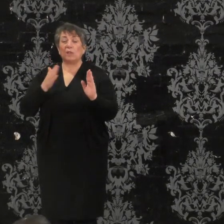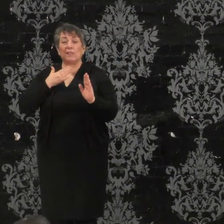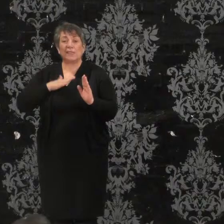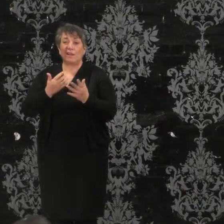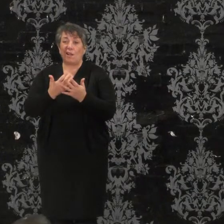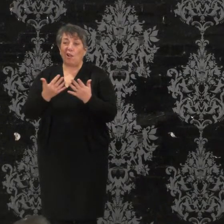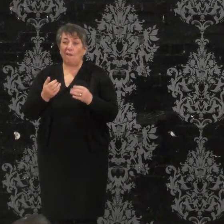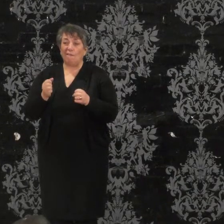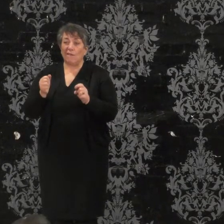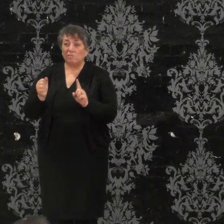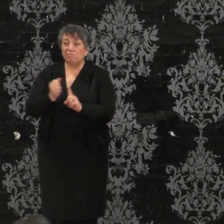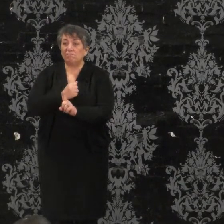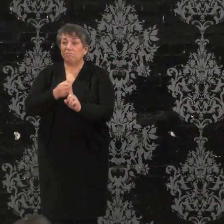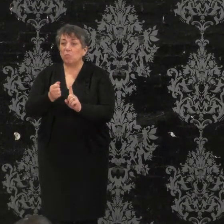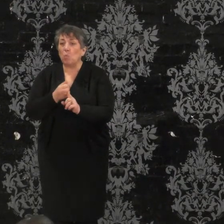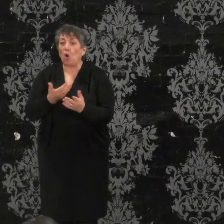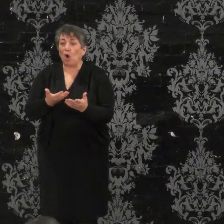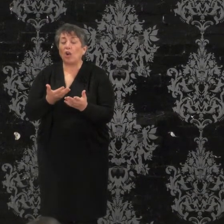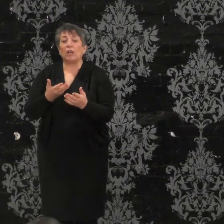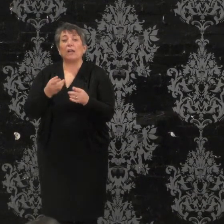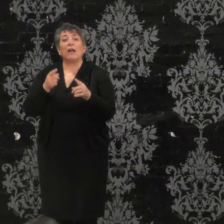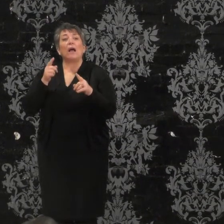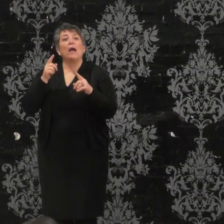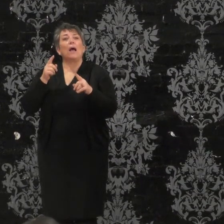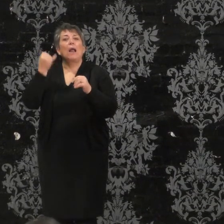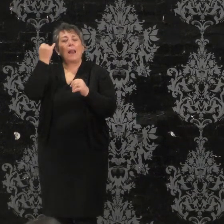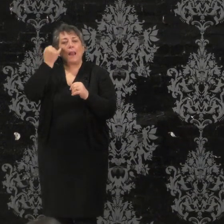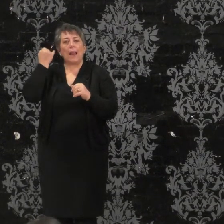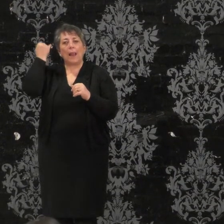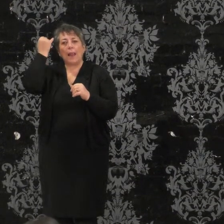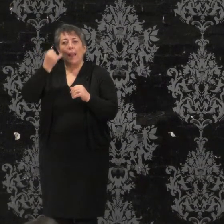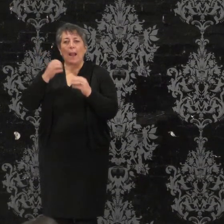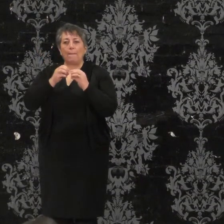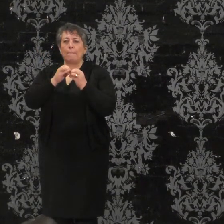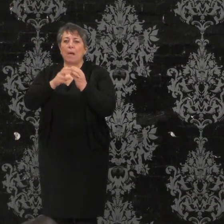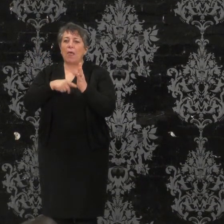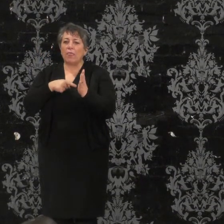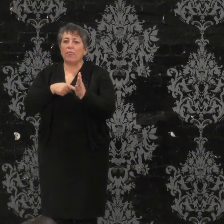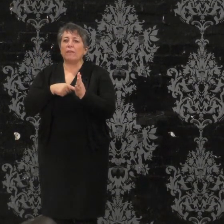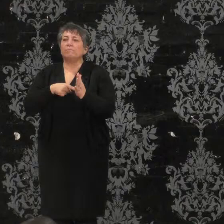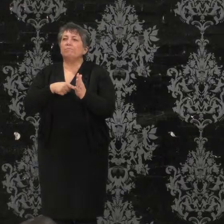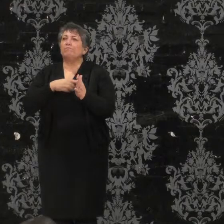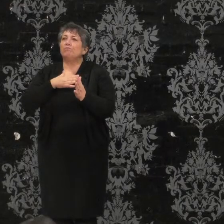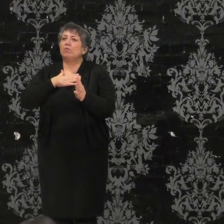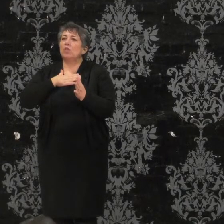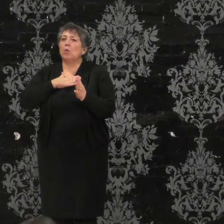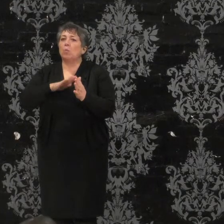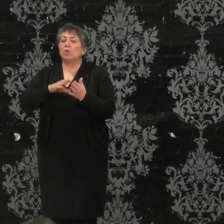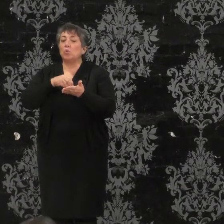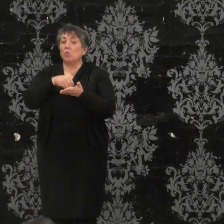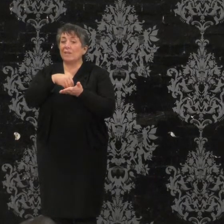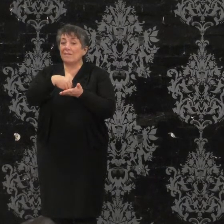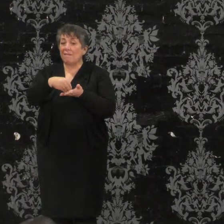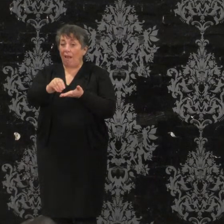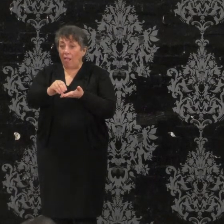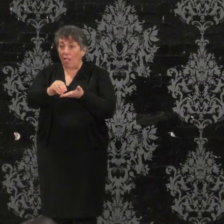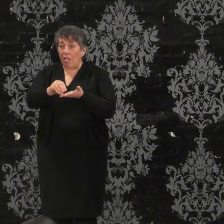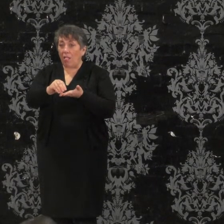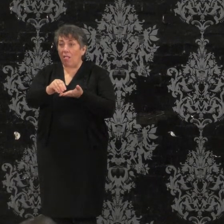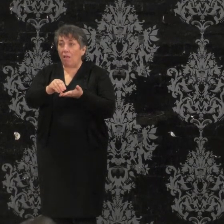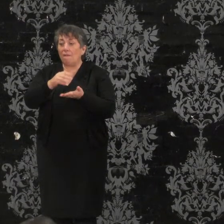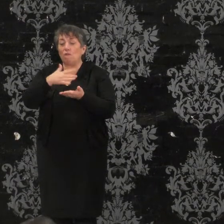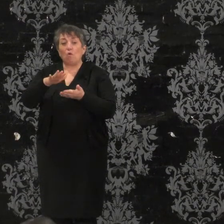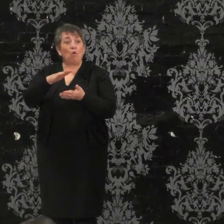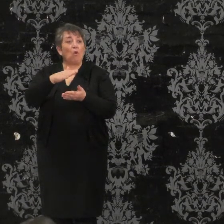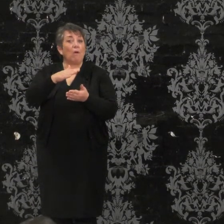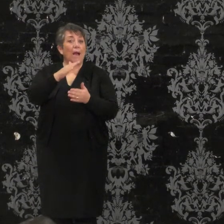2010, Lambeth, who owned the site, had decided to sell half the site for housing development, but the other half, very thankfully,